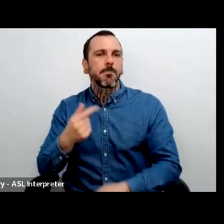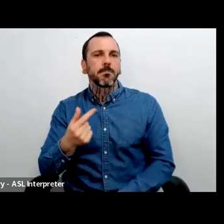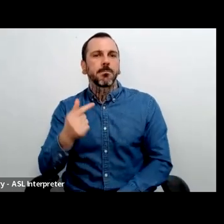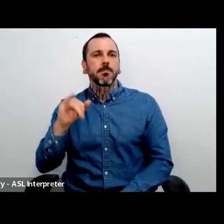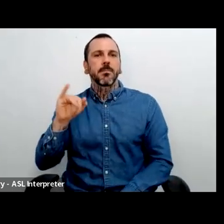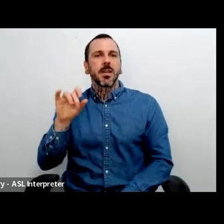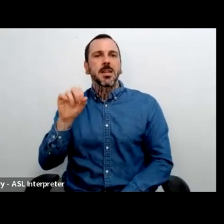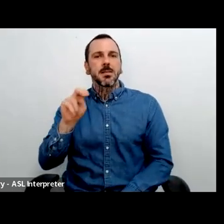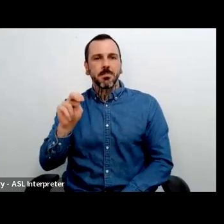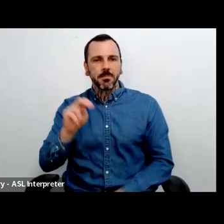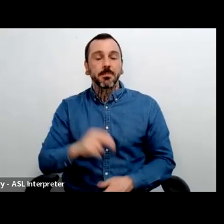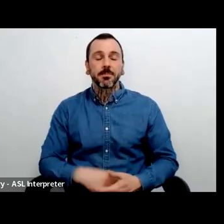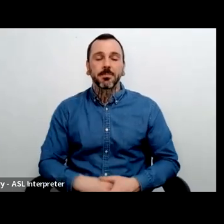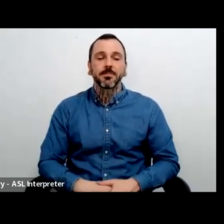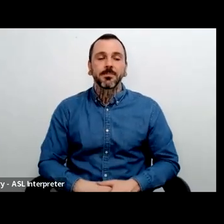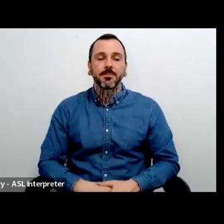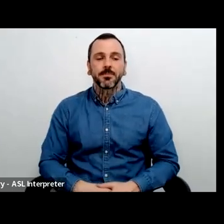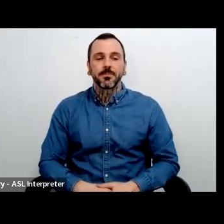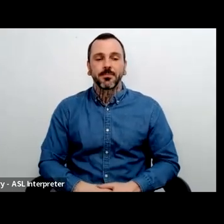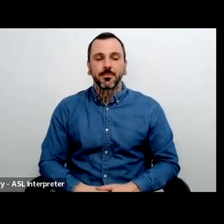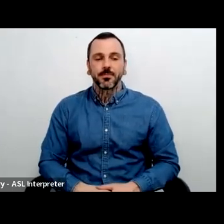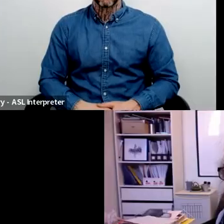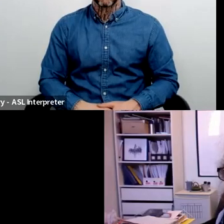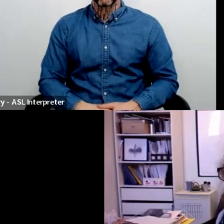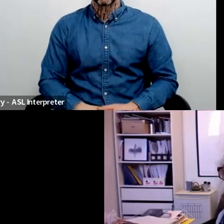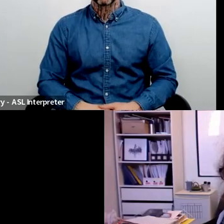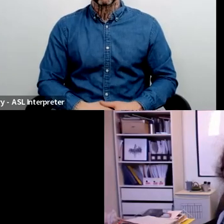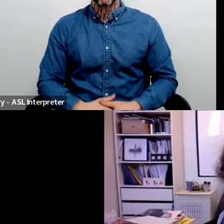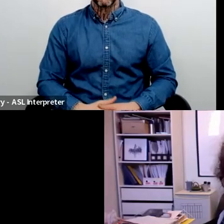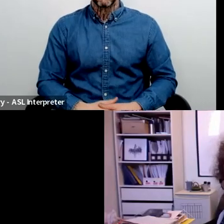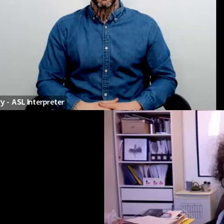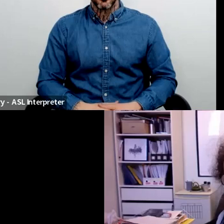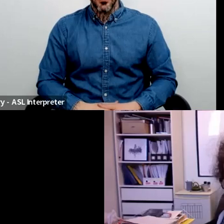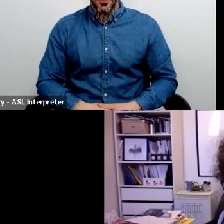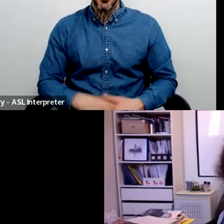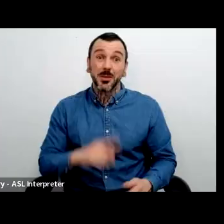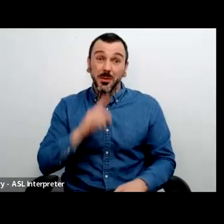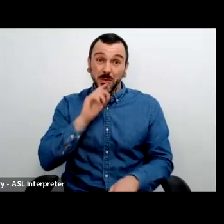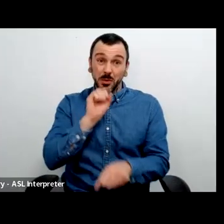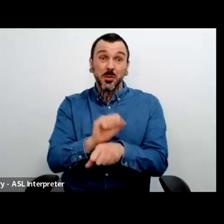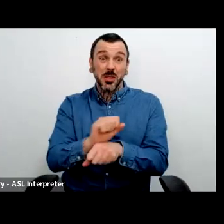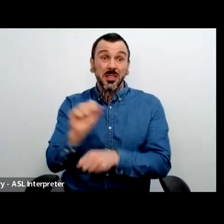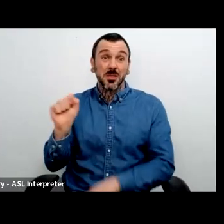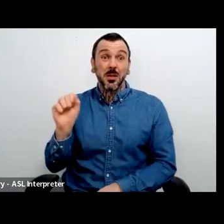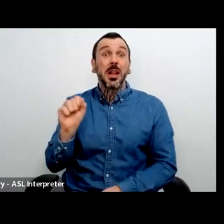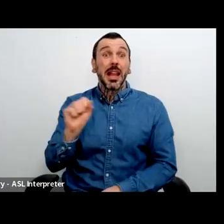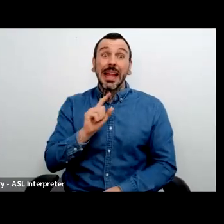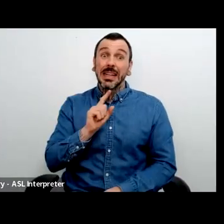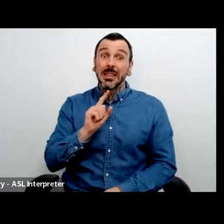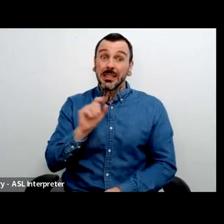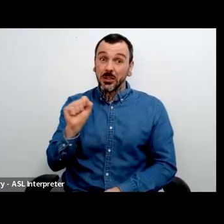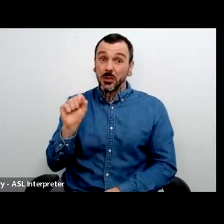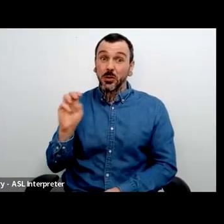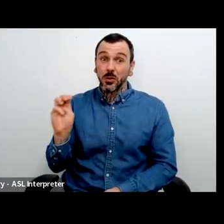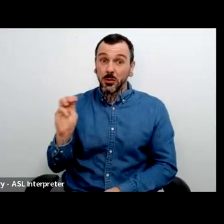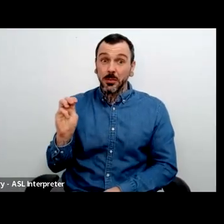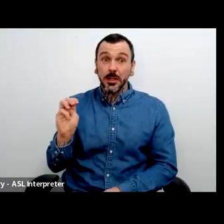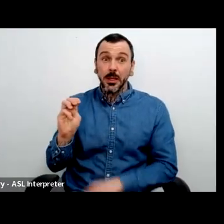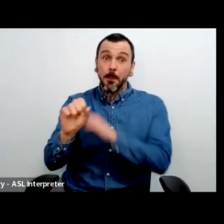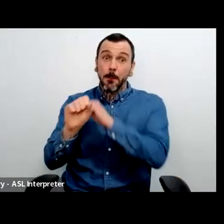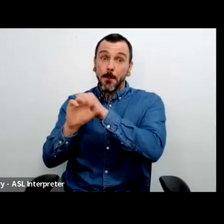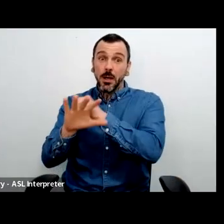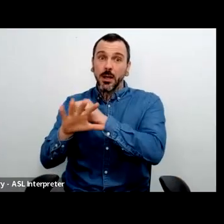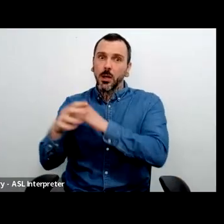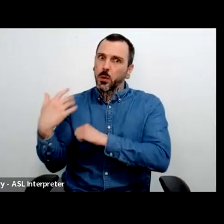social media marketing costs a fortune. I mean, it is to get an influencer, a real